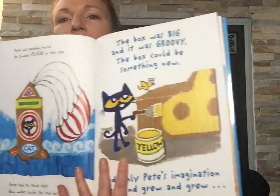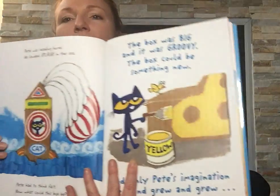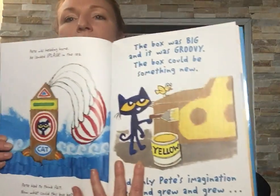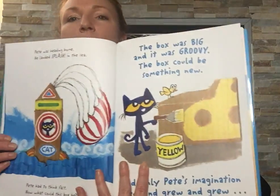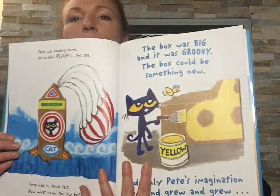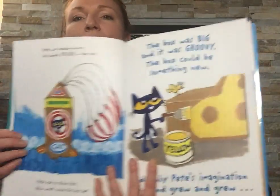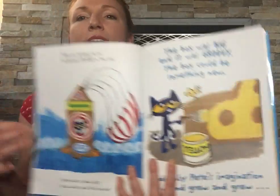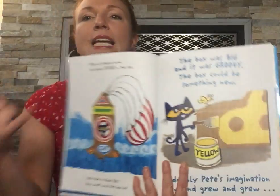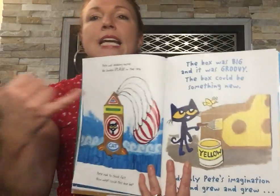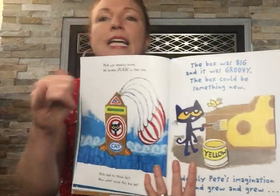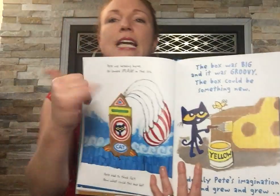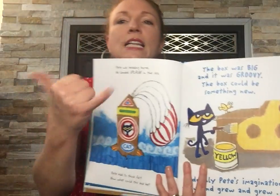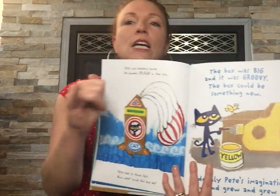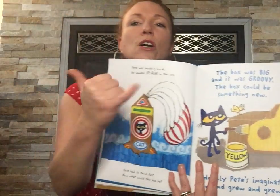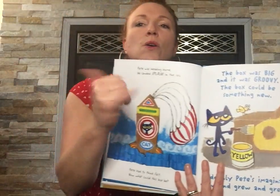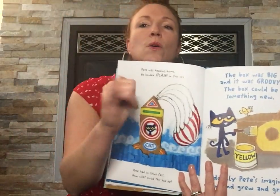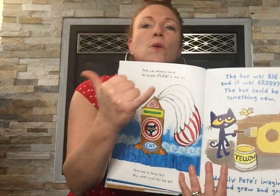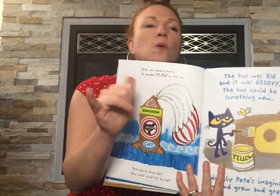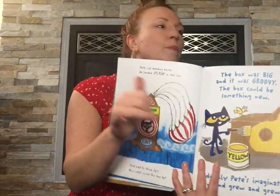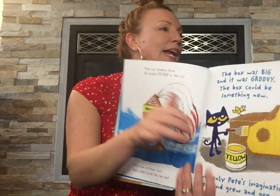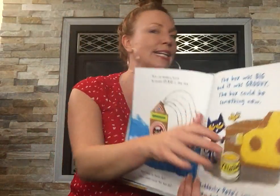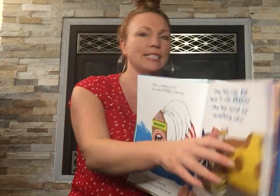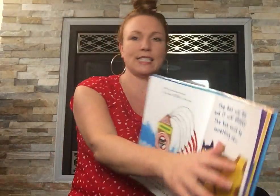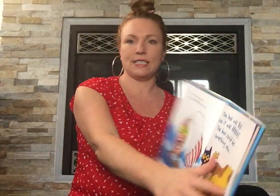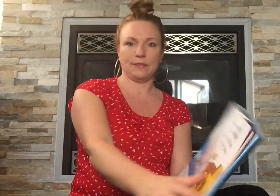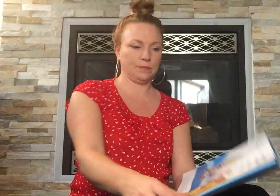got some yellow paint.